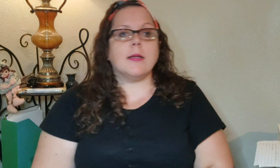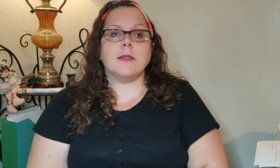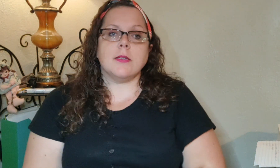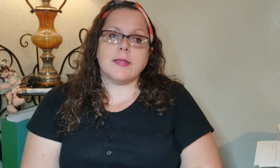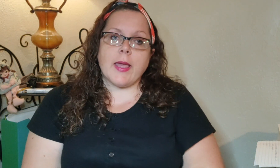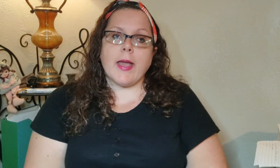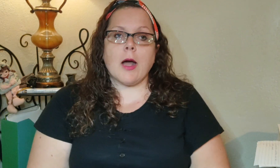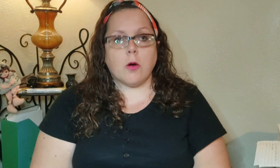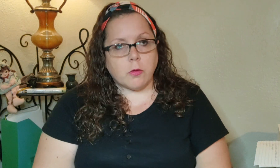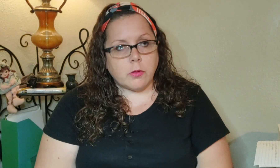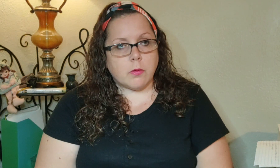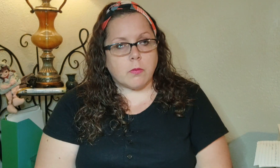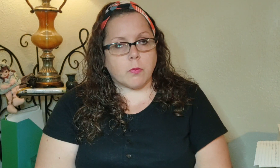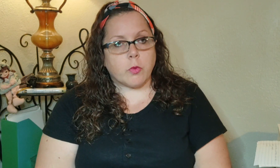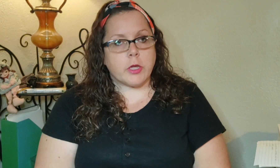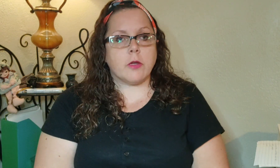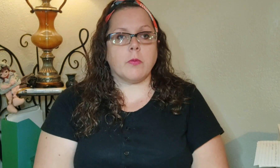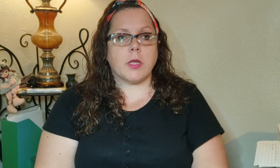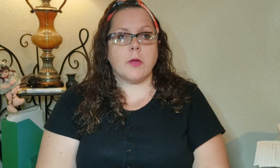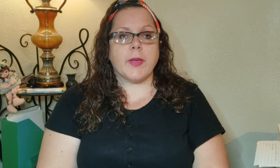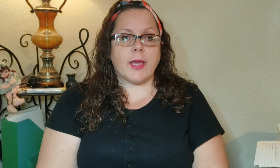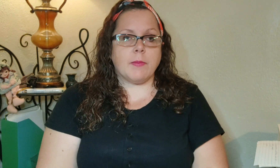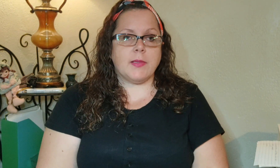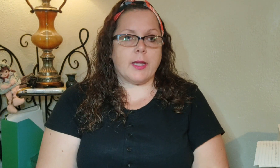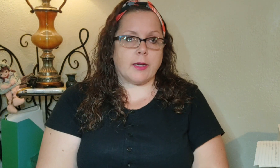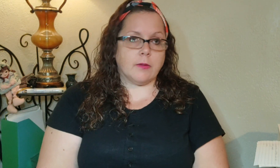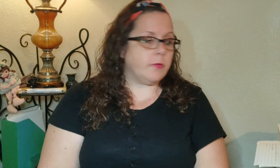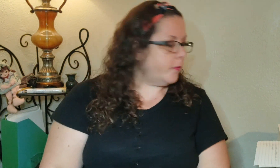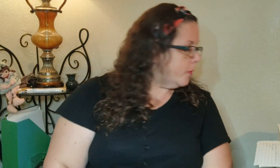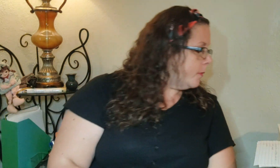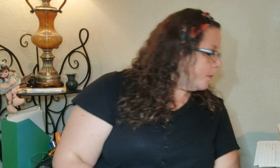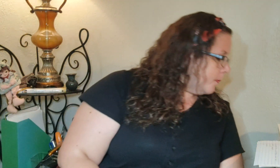And to say, how old were you when you became deaf?